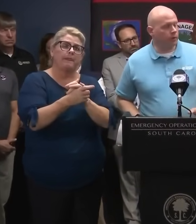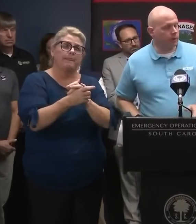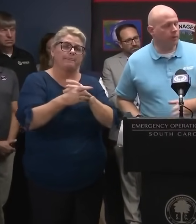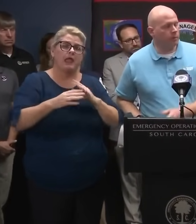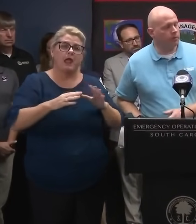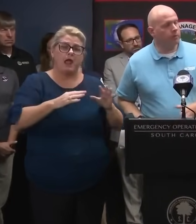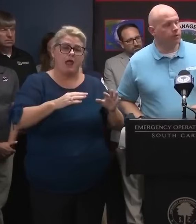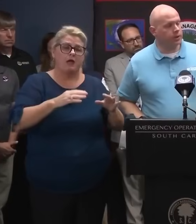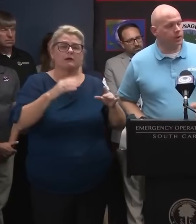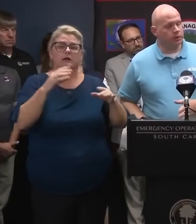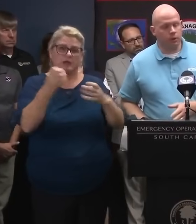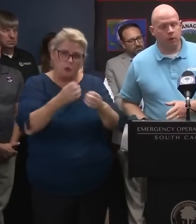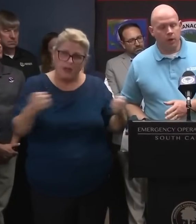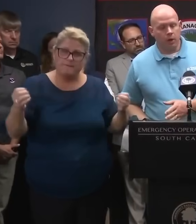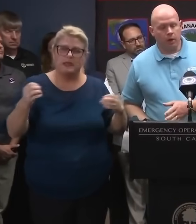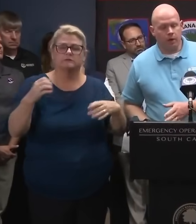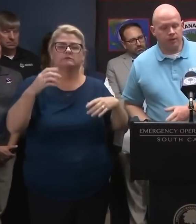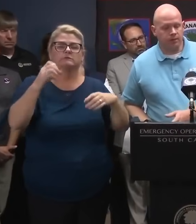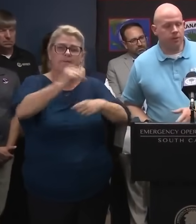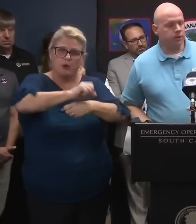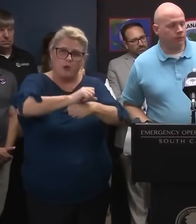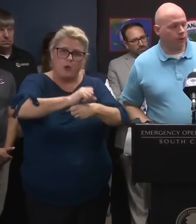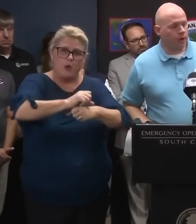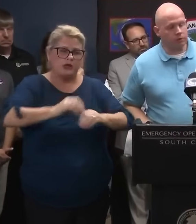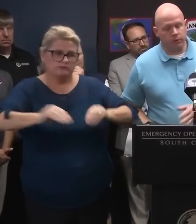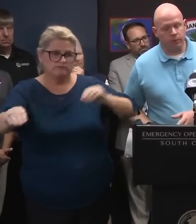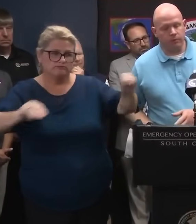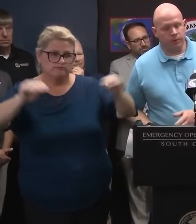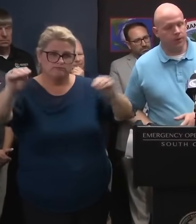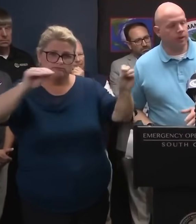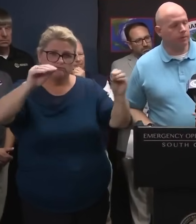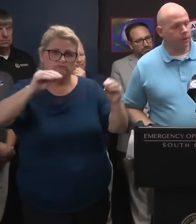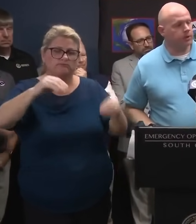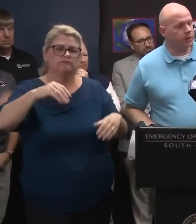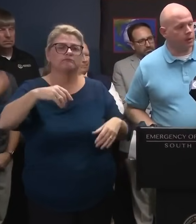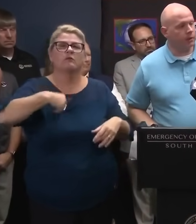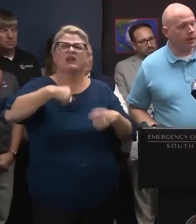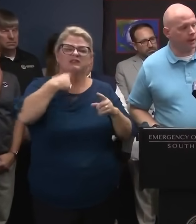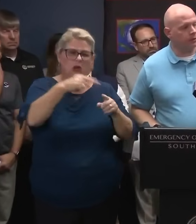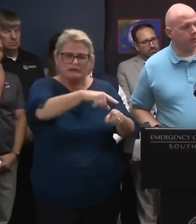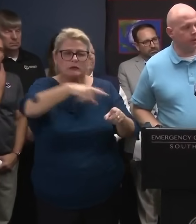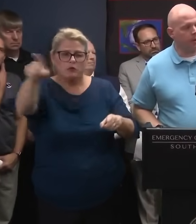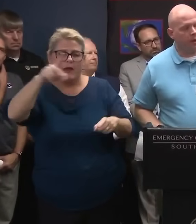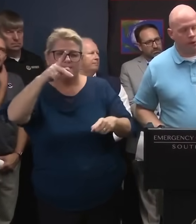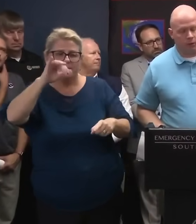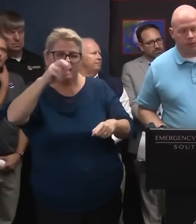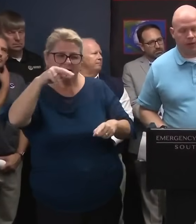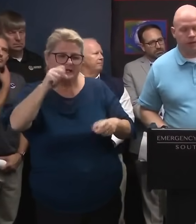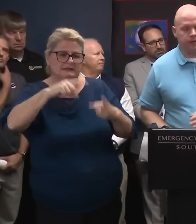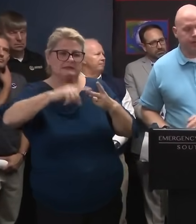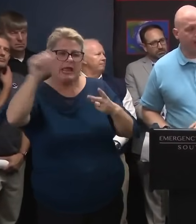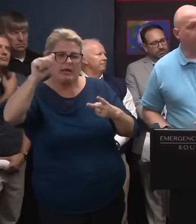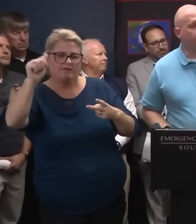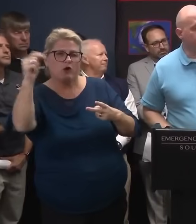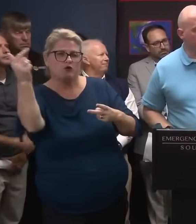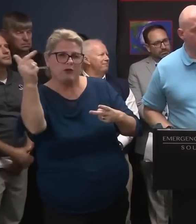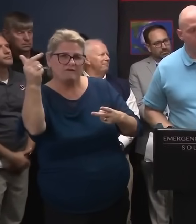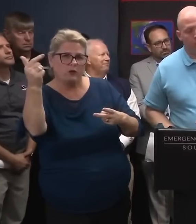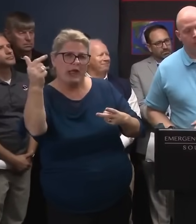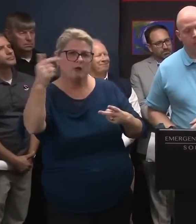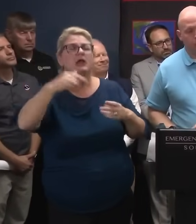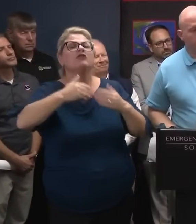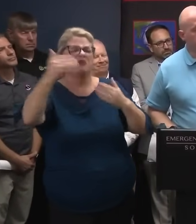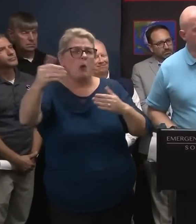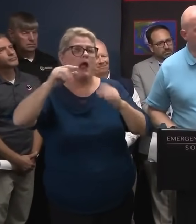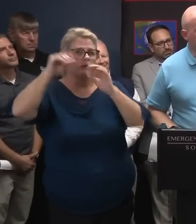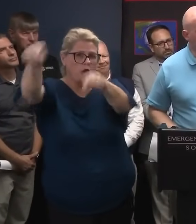moving equipment, moving personnel. So in anticipation of the forecast, we had moved personnel into Pickens, Oconee, Anderson, Greenville counties ahead of the storm.